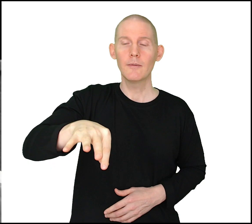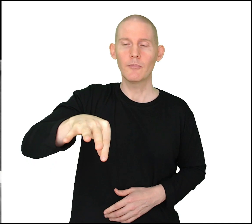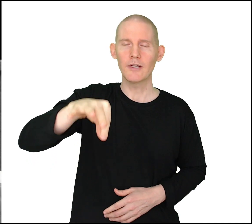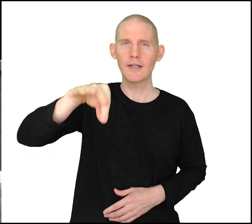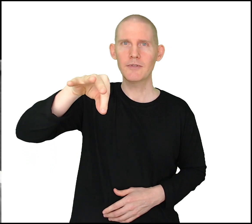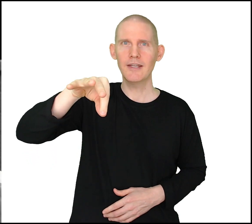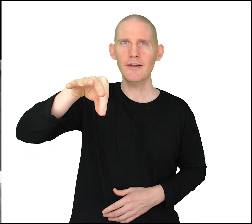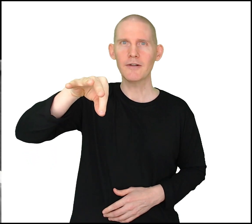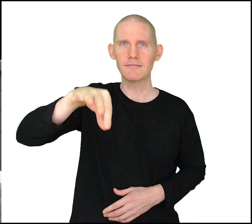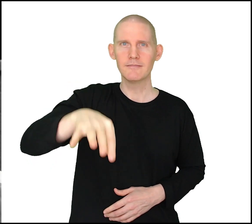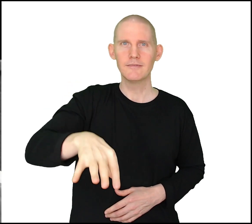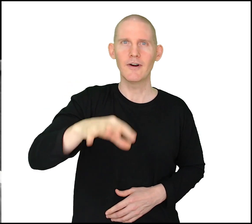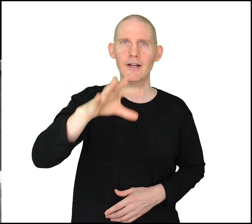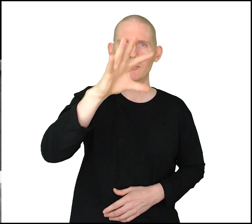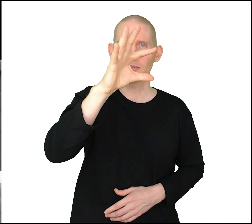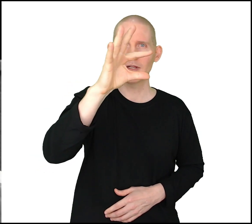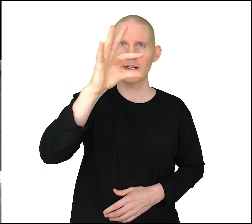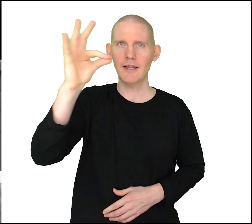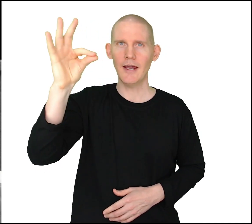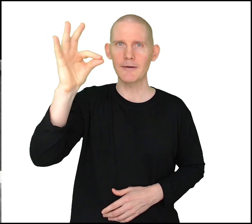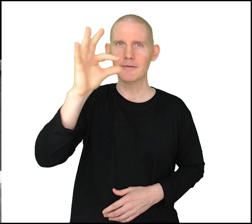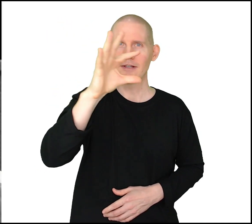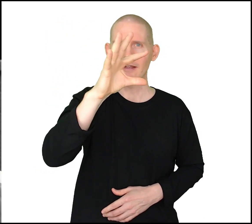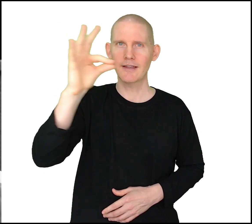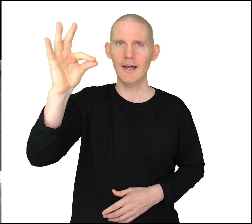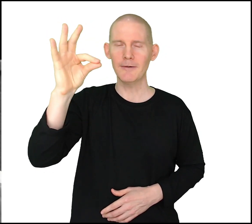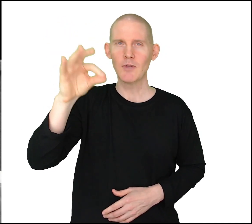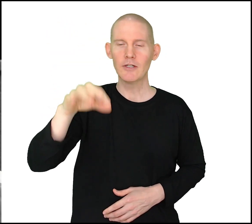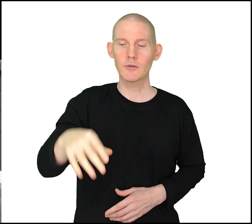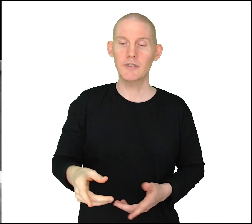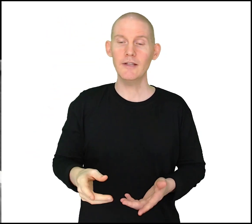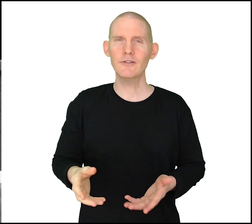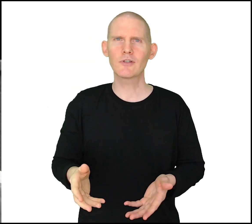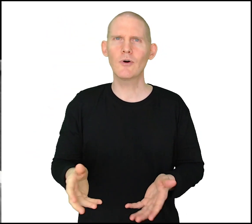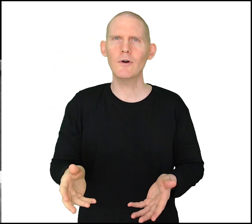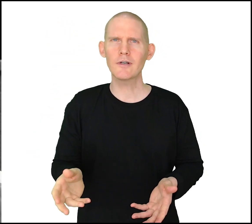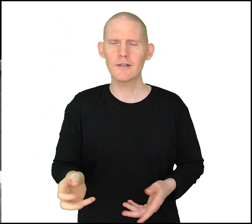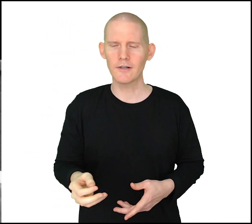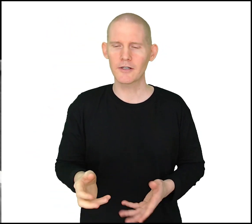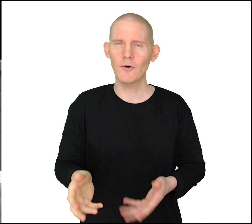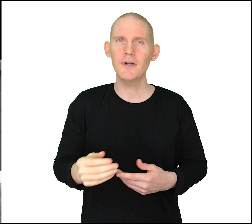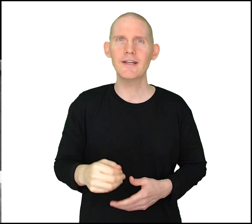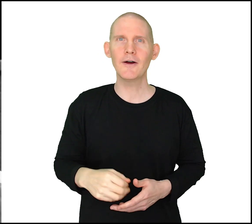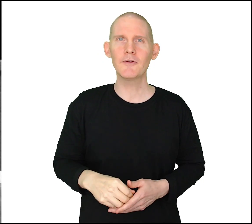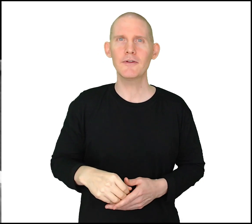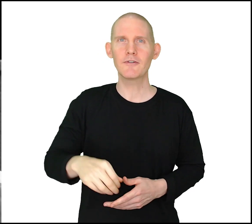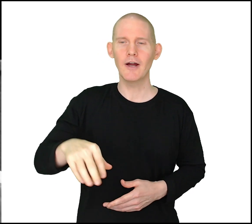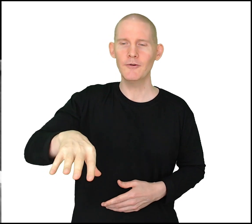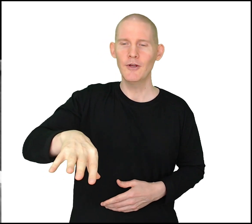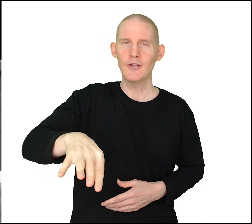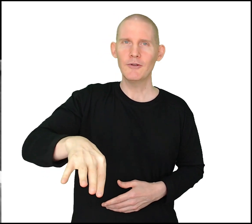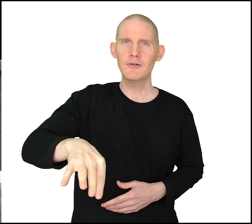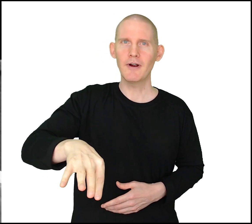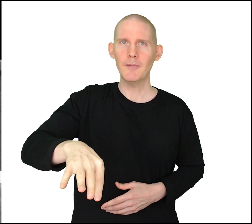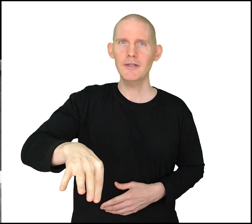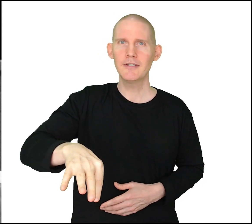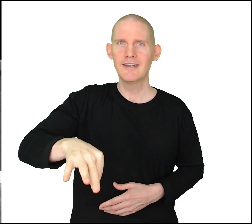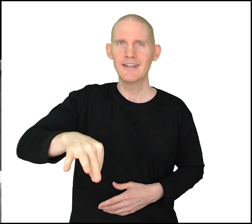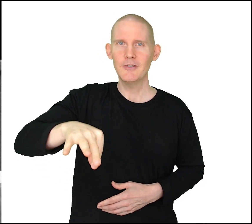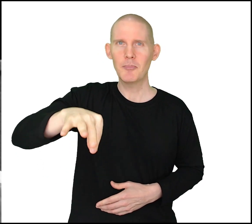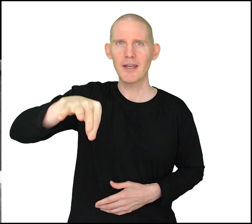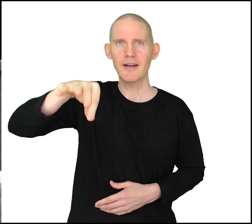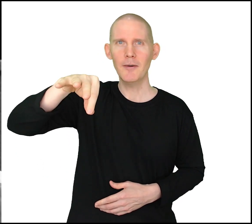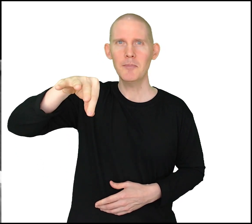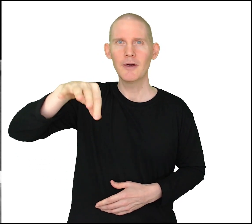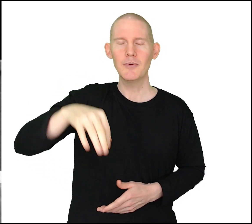up, bring them together, all right? So it'd be like that. Like that. So pretend there's a quarter or a coin down there on the ground. You grab it,